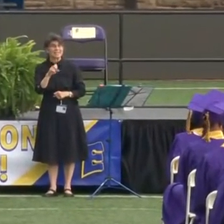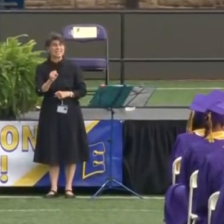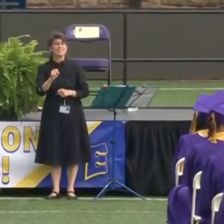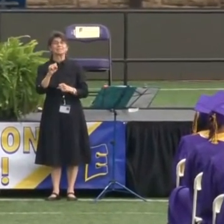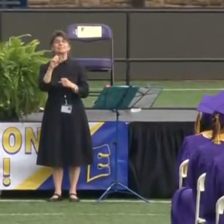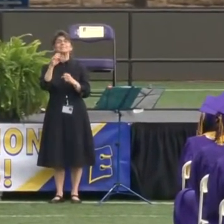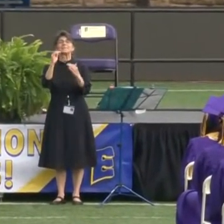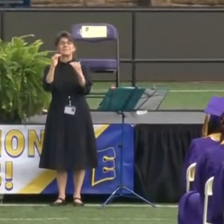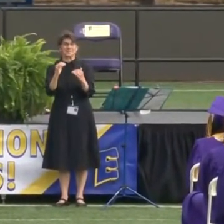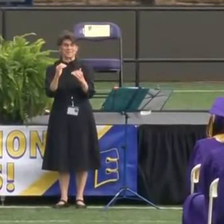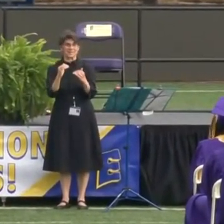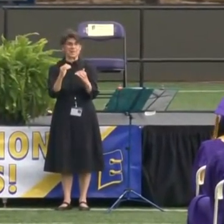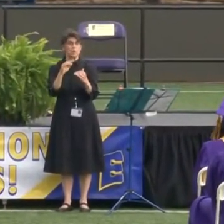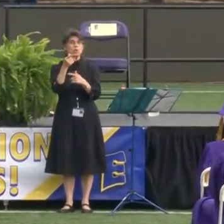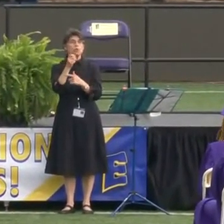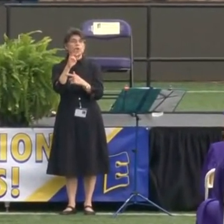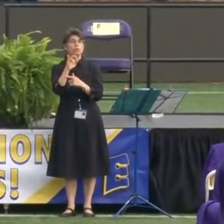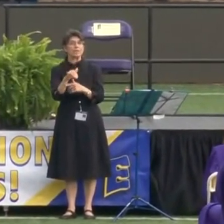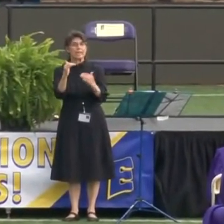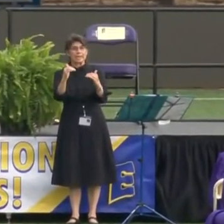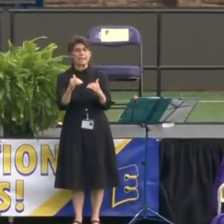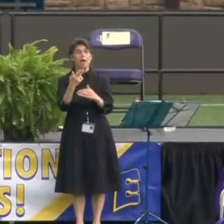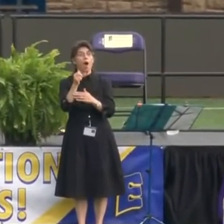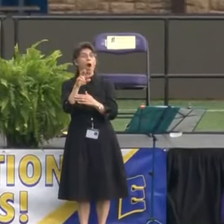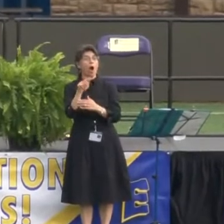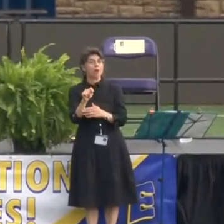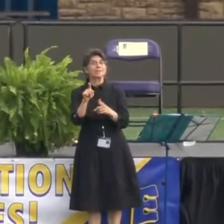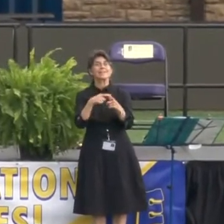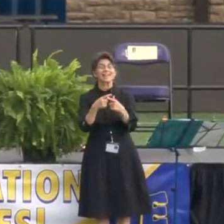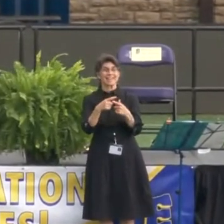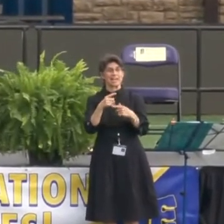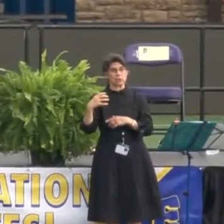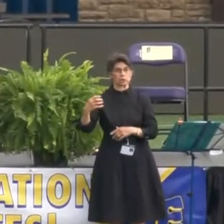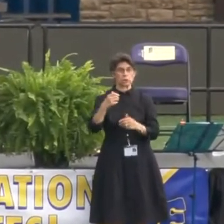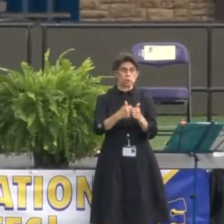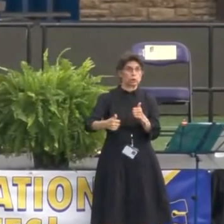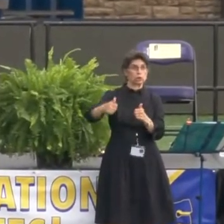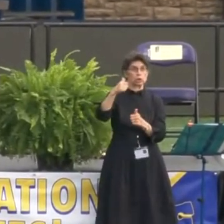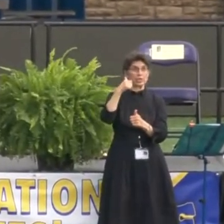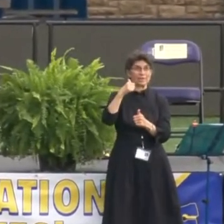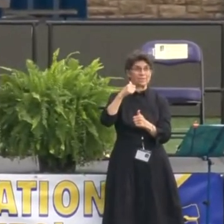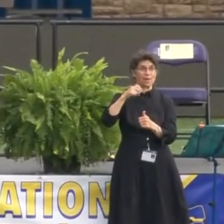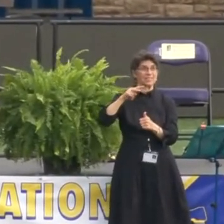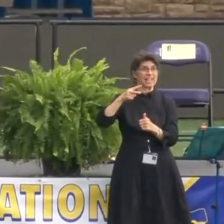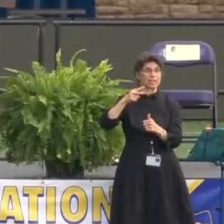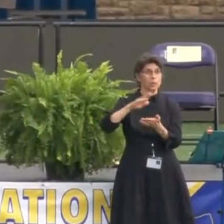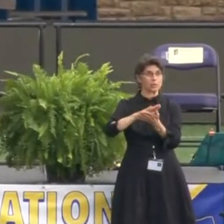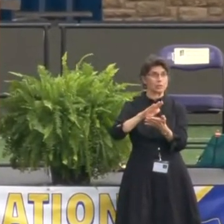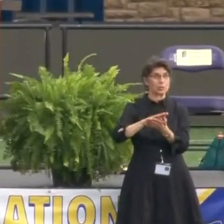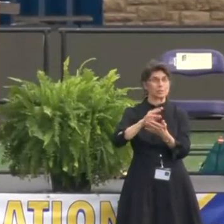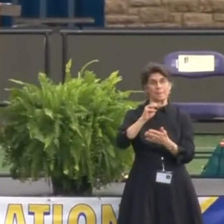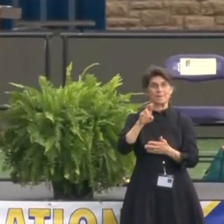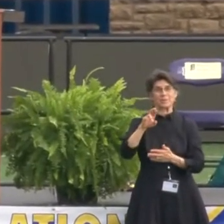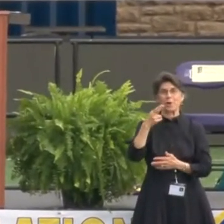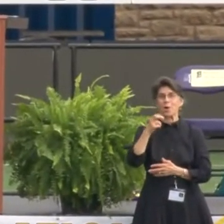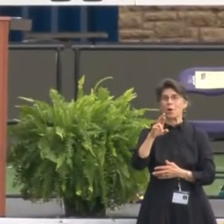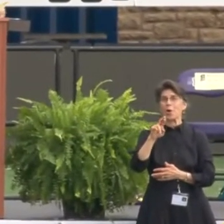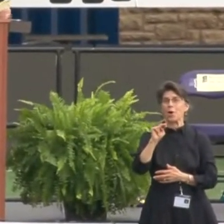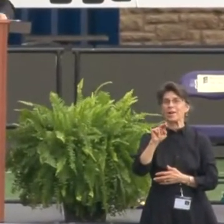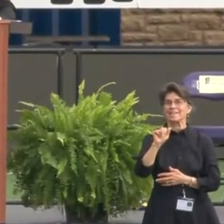Mr. David Hart, and Chief of Secondary Schools, Mr. Mike Hernandez. You know him.